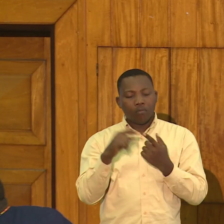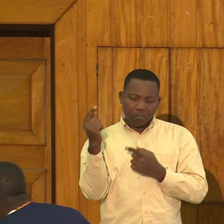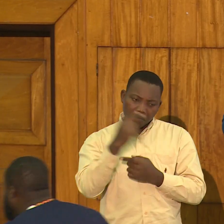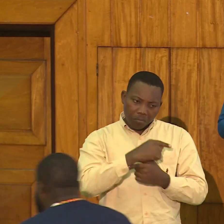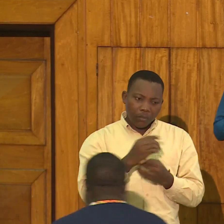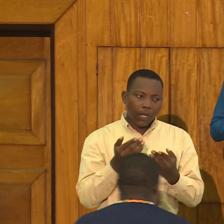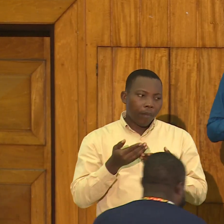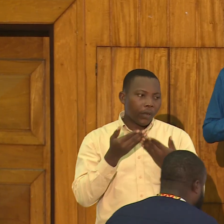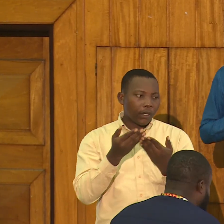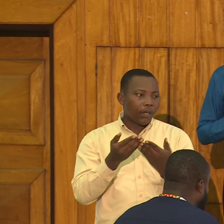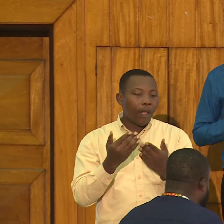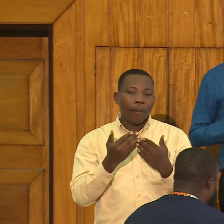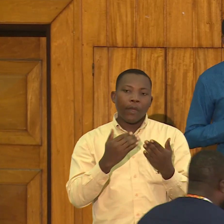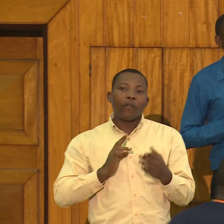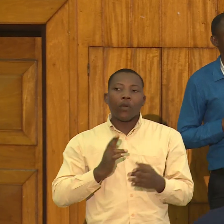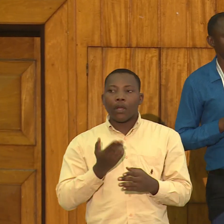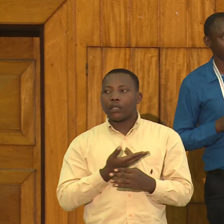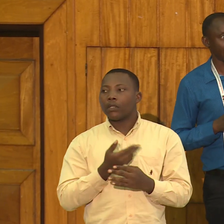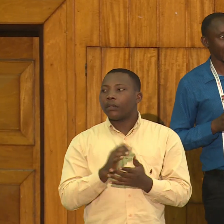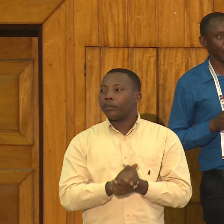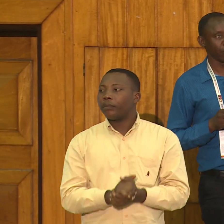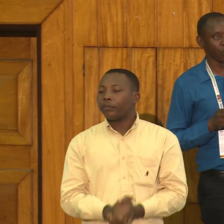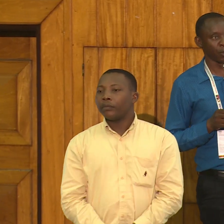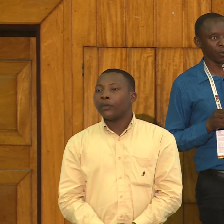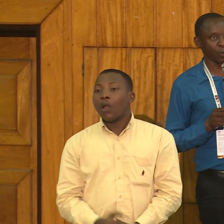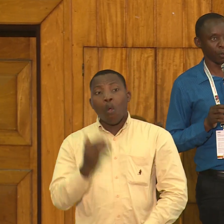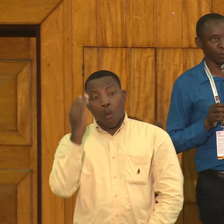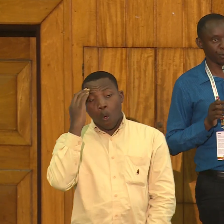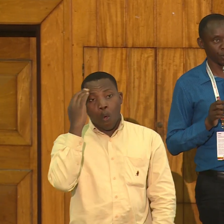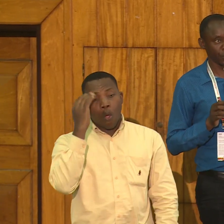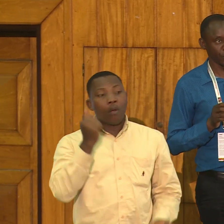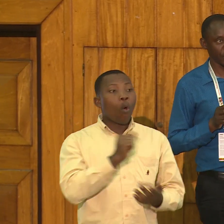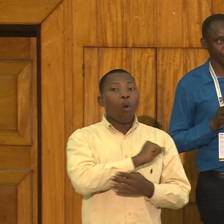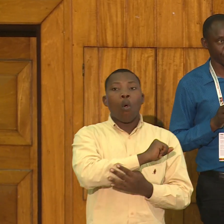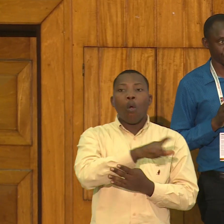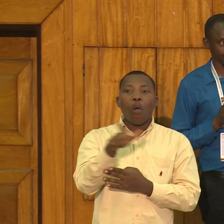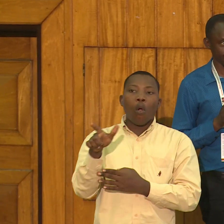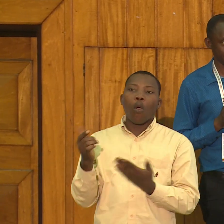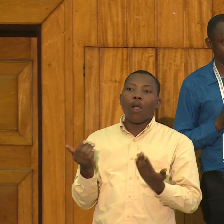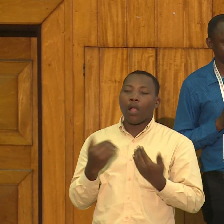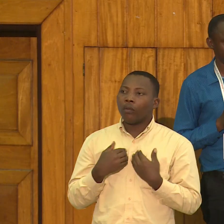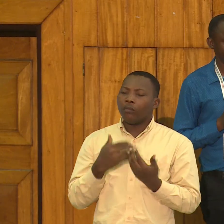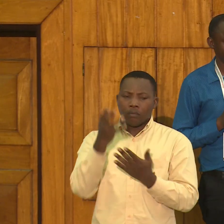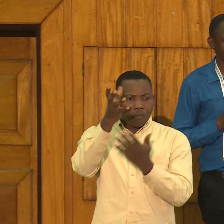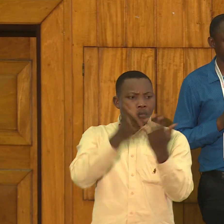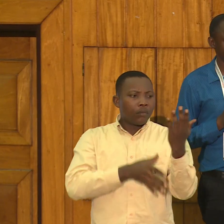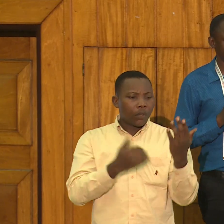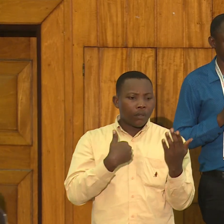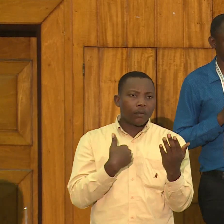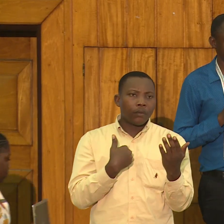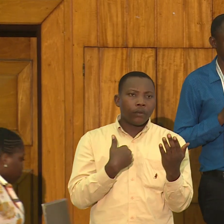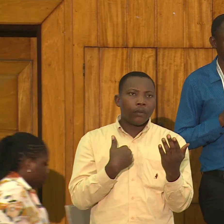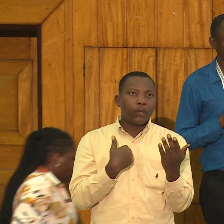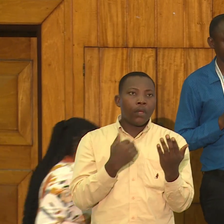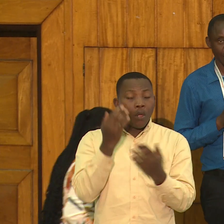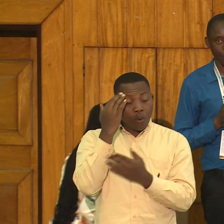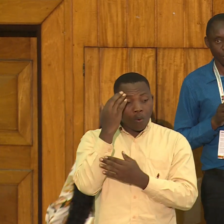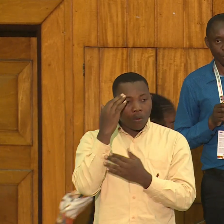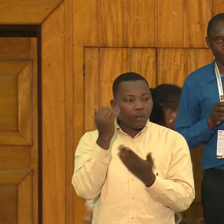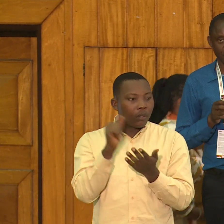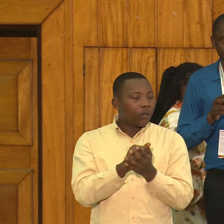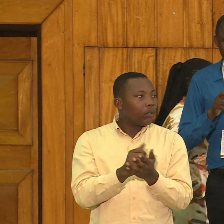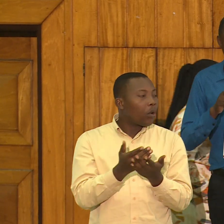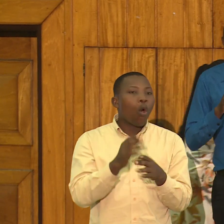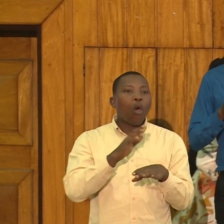present before us. I know all of you have your phones, and definitely in